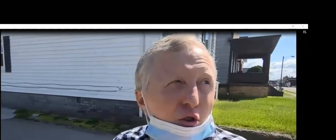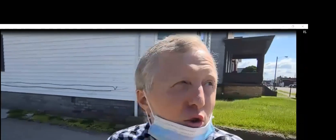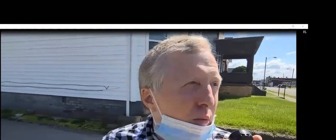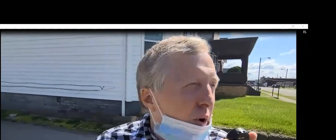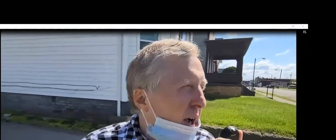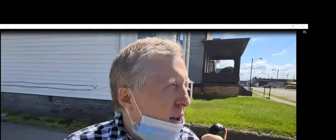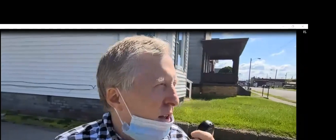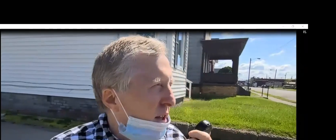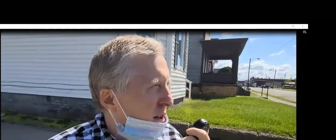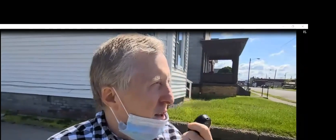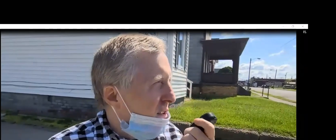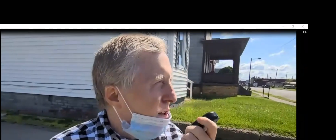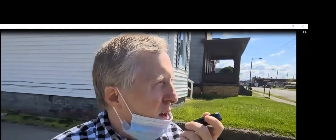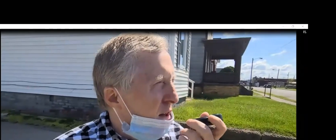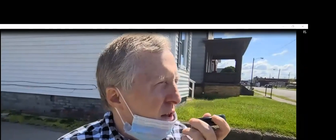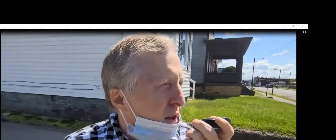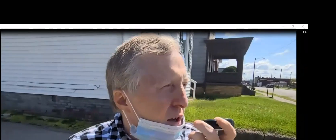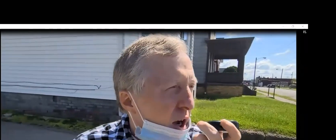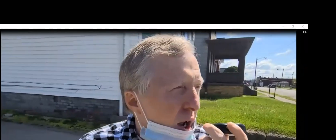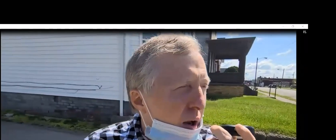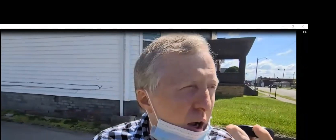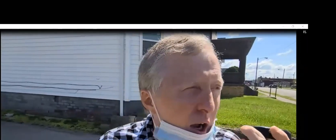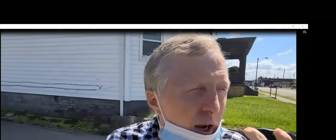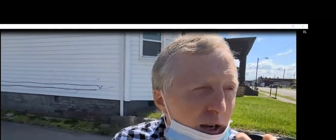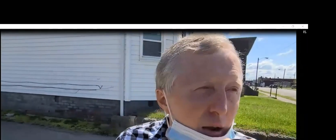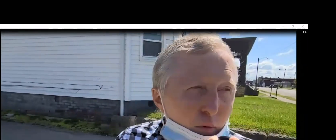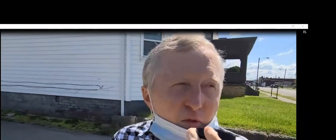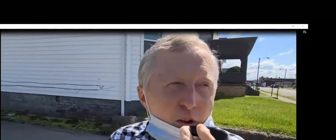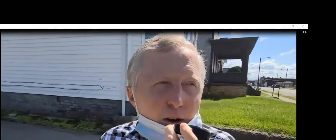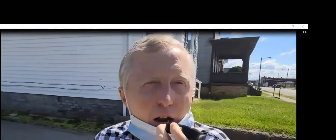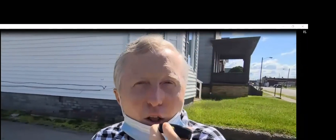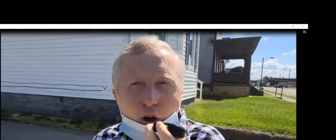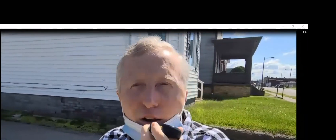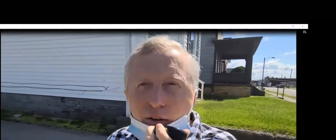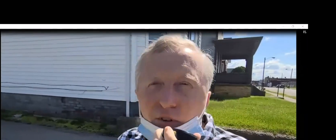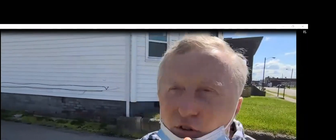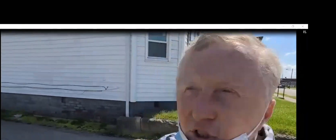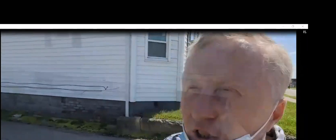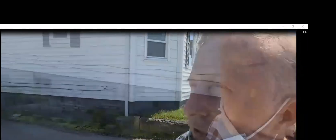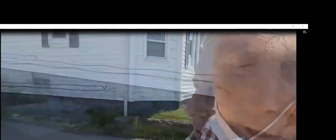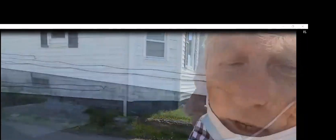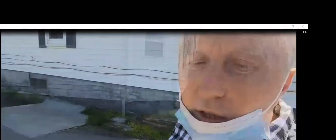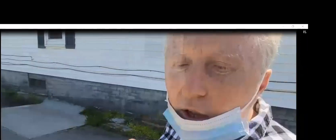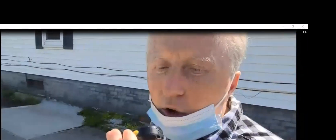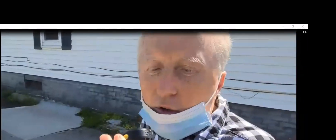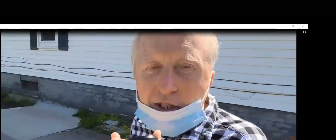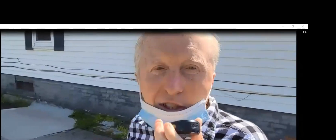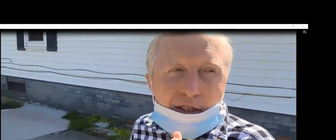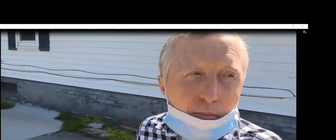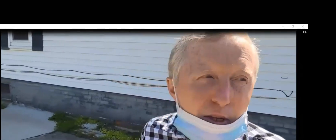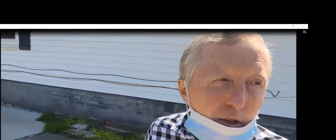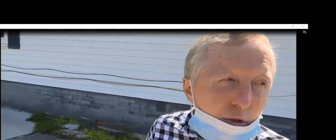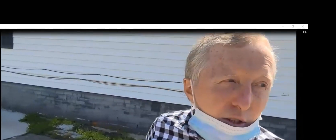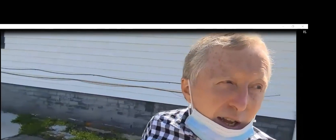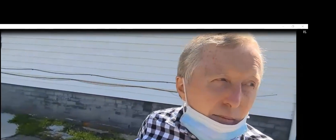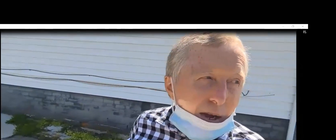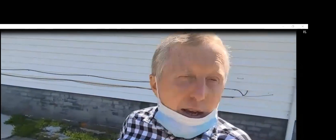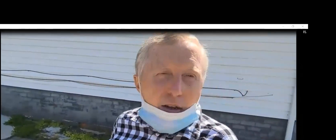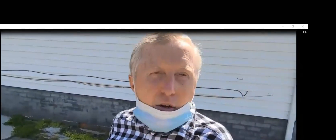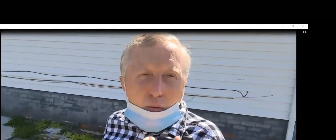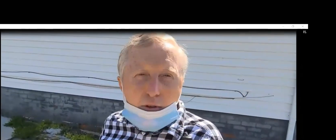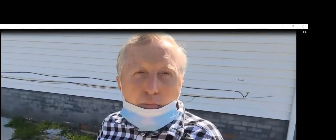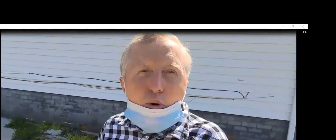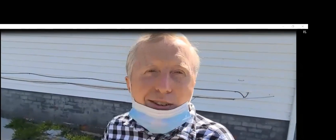I'm not sure what alley this is. I came from Family Dollar on 11th Street. So this could be used,